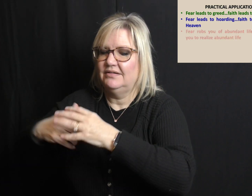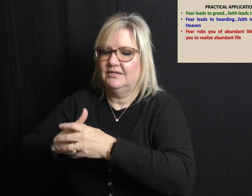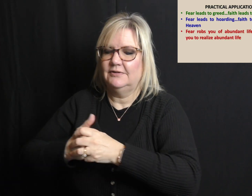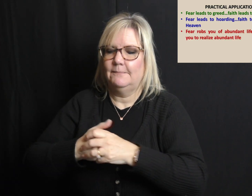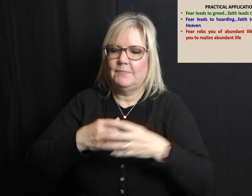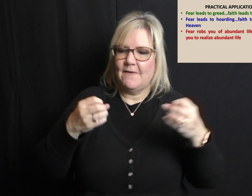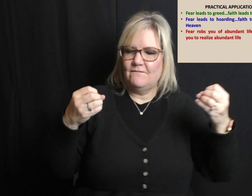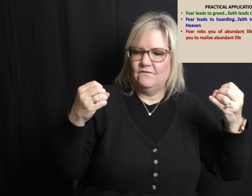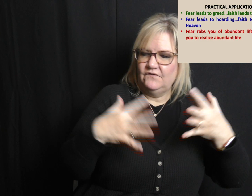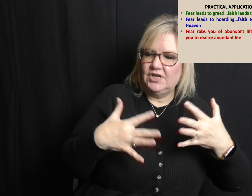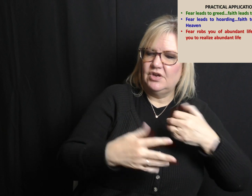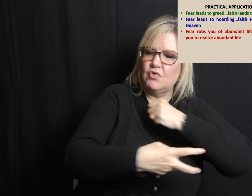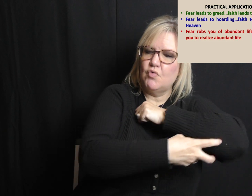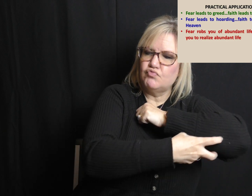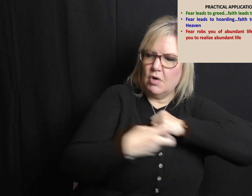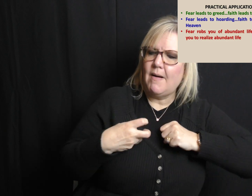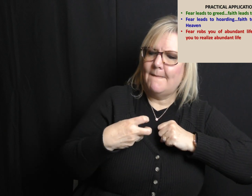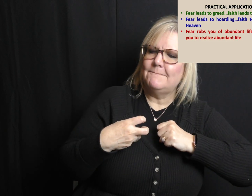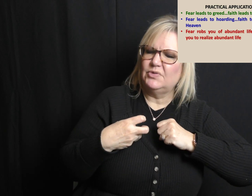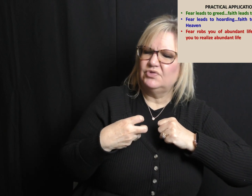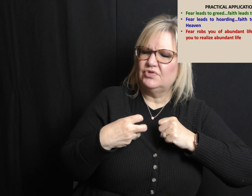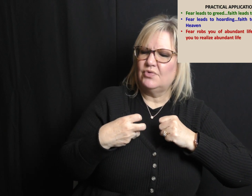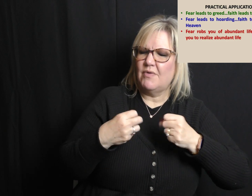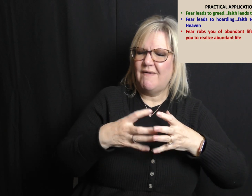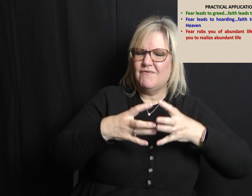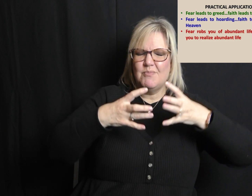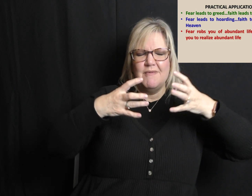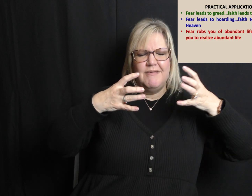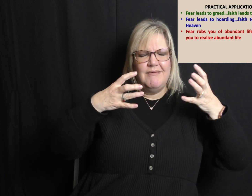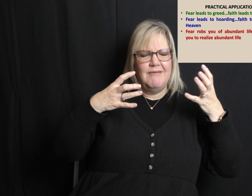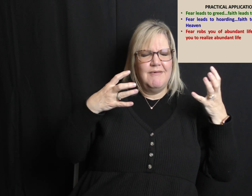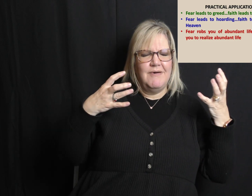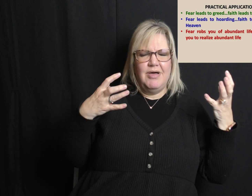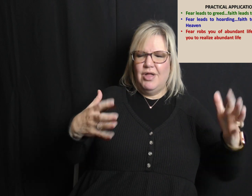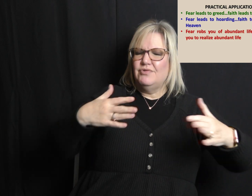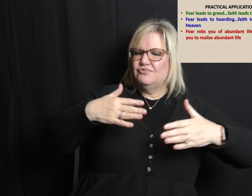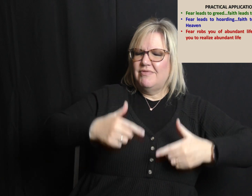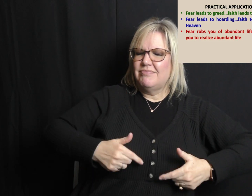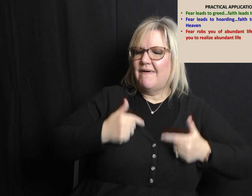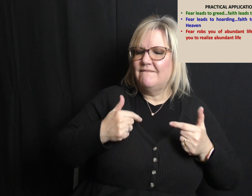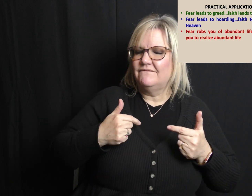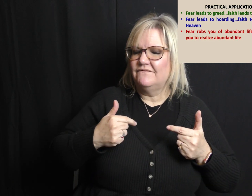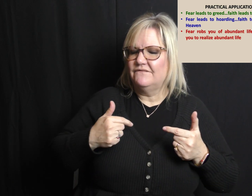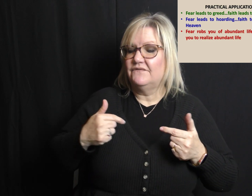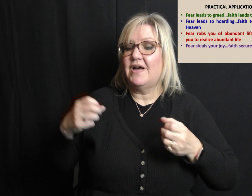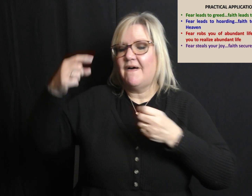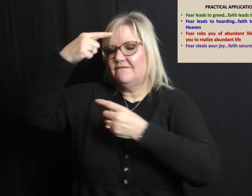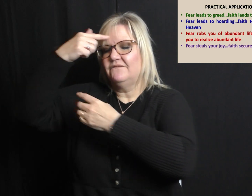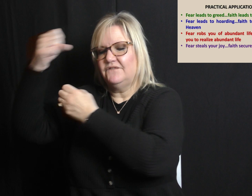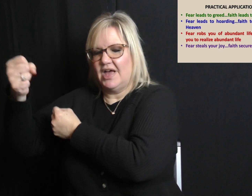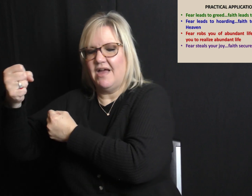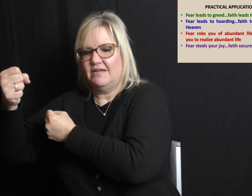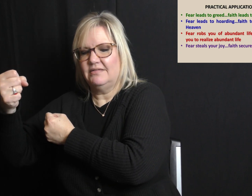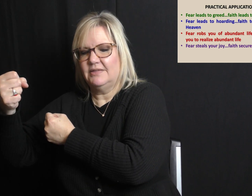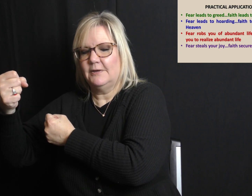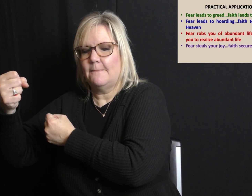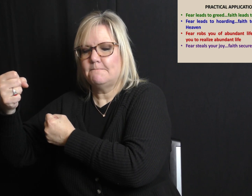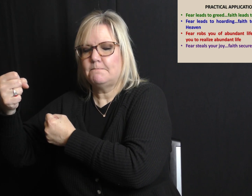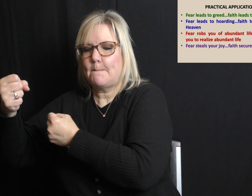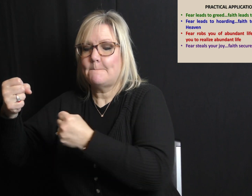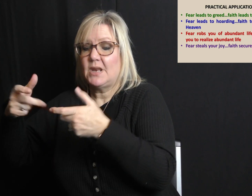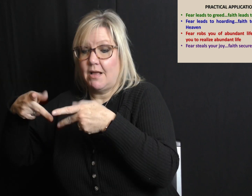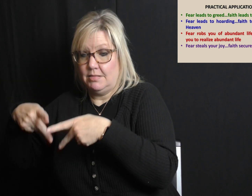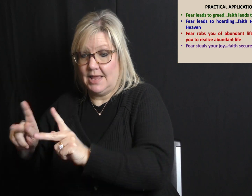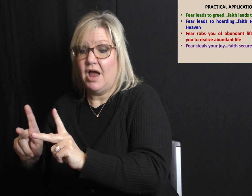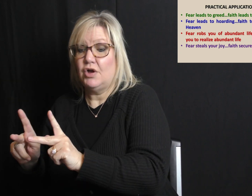life. Faith allows you to realize an abundant life. Fear steals your joy.